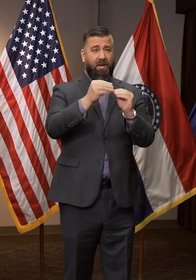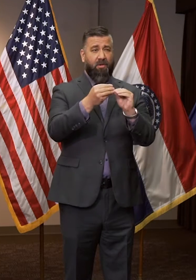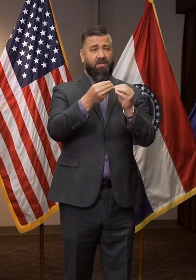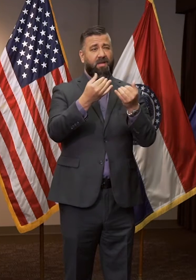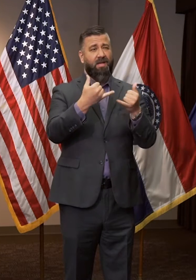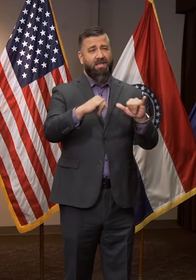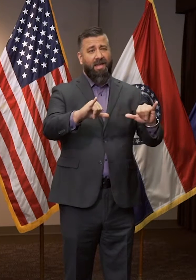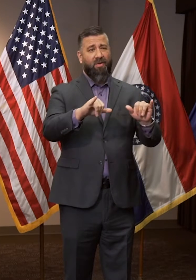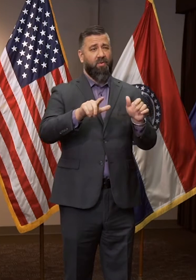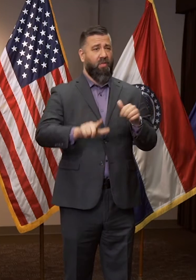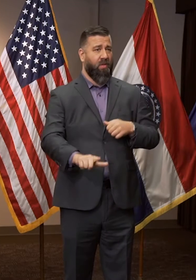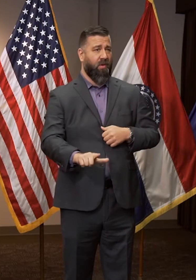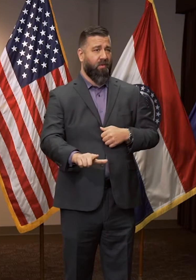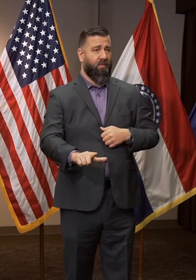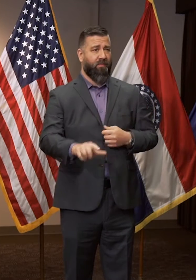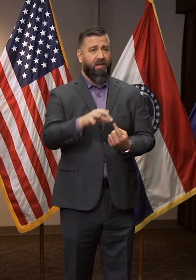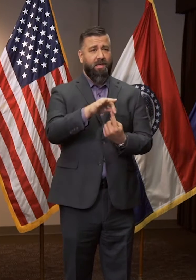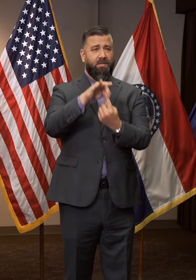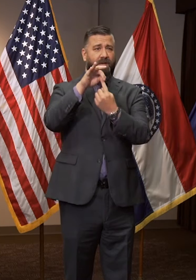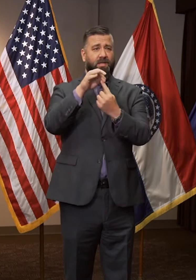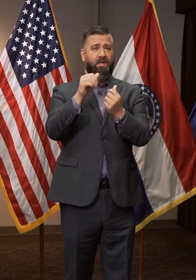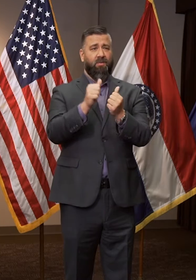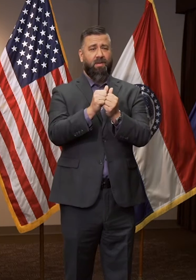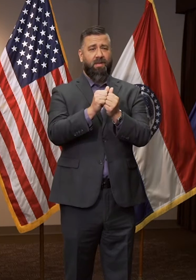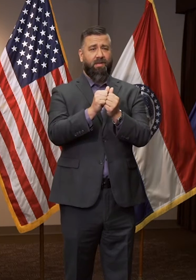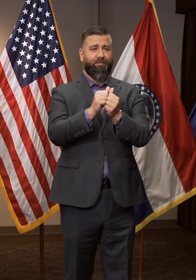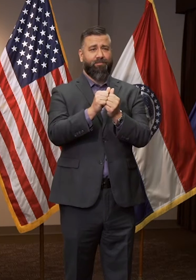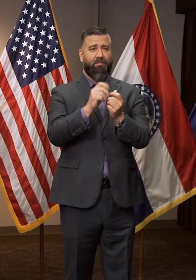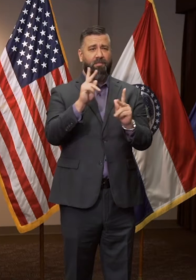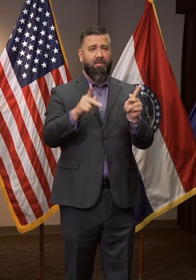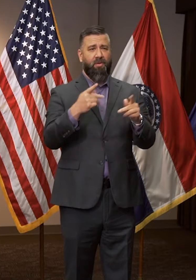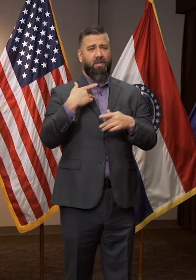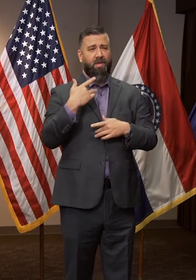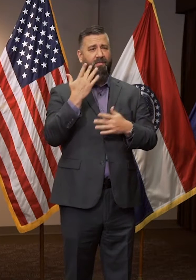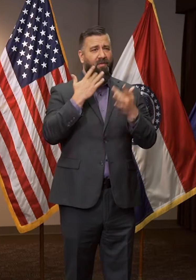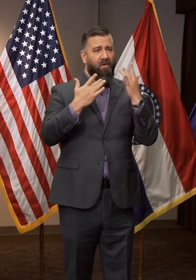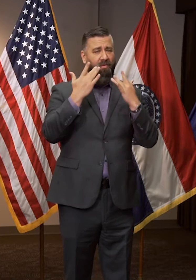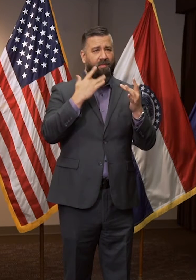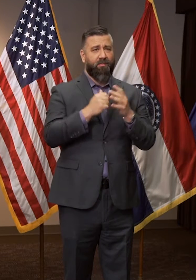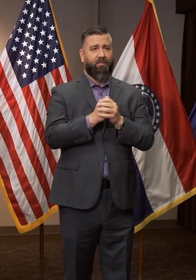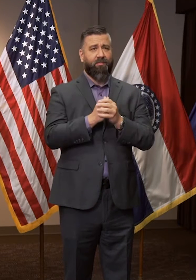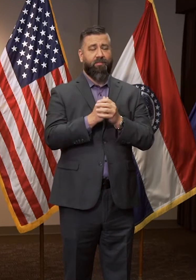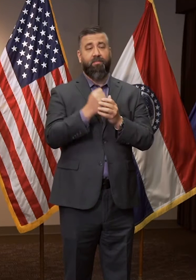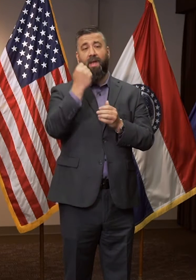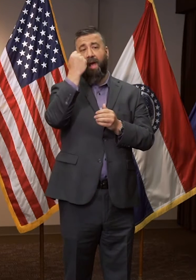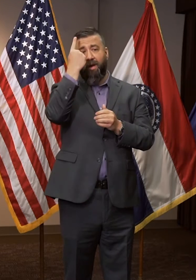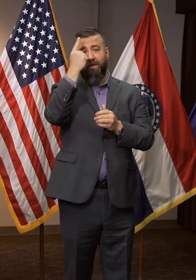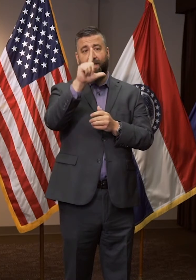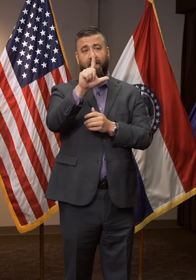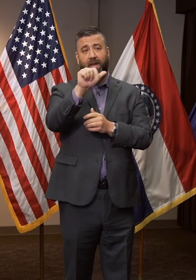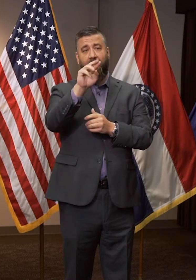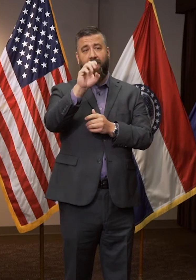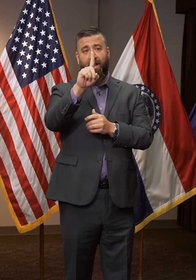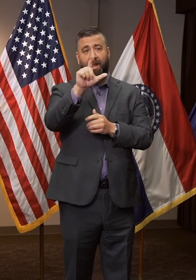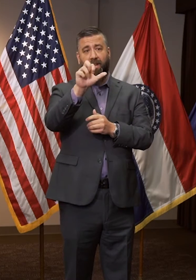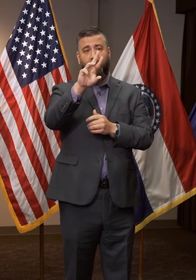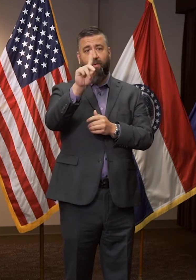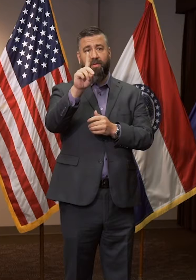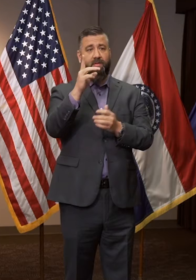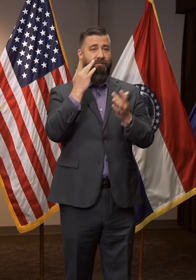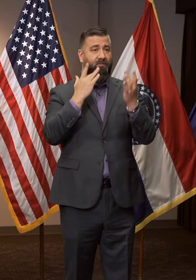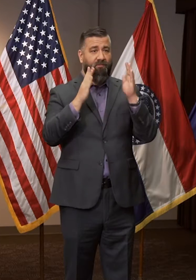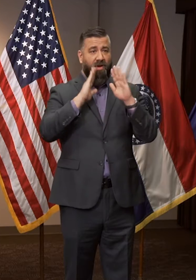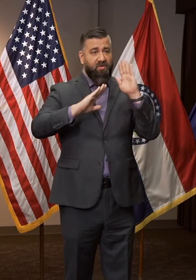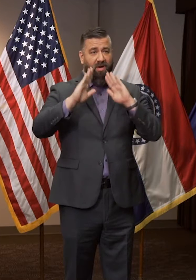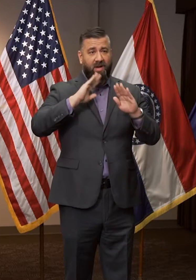low, especially among the vulnerable. And I understand the frustrations of landlords who haven't been paid what they're owed, and we